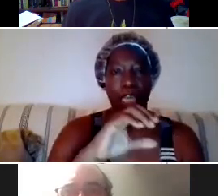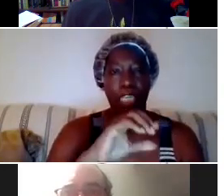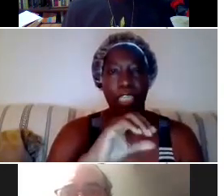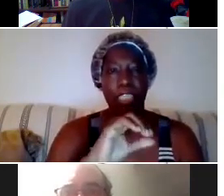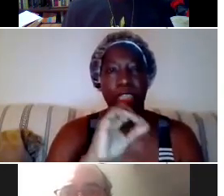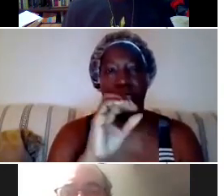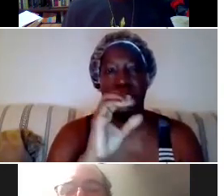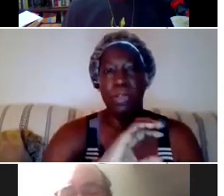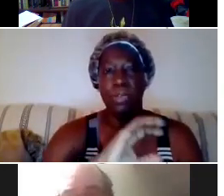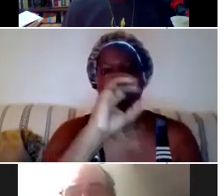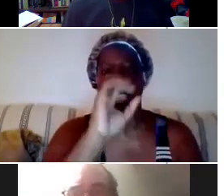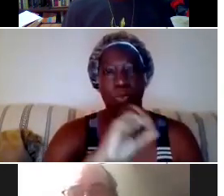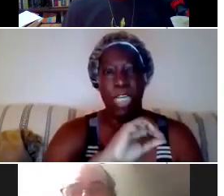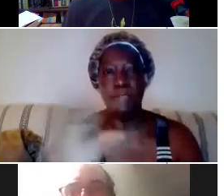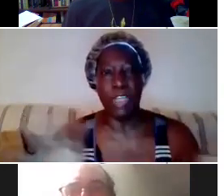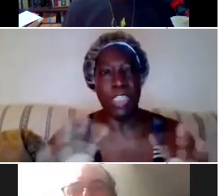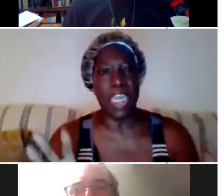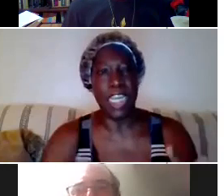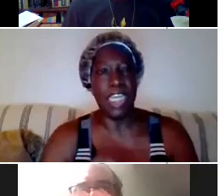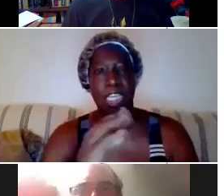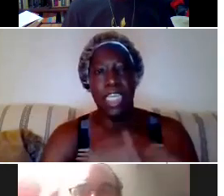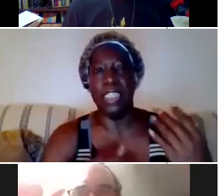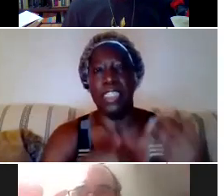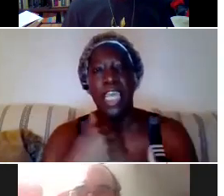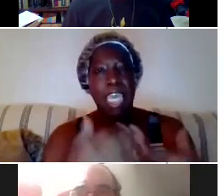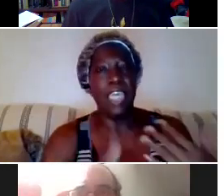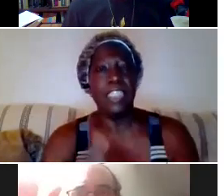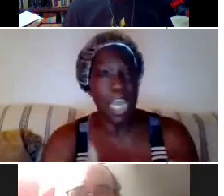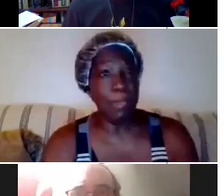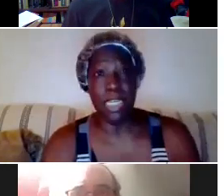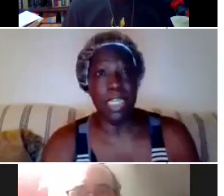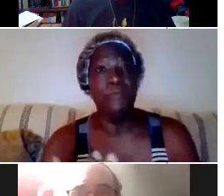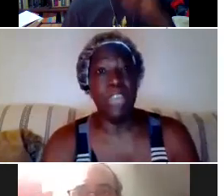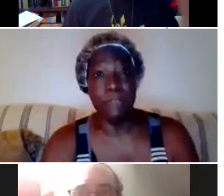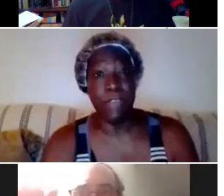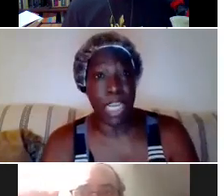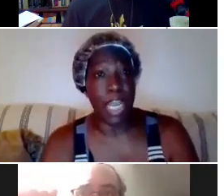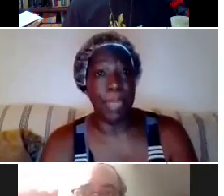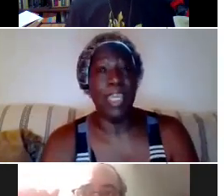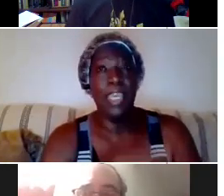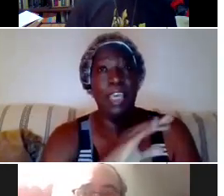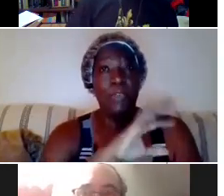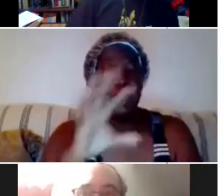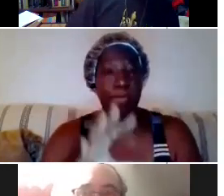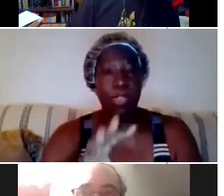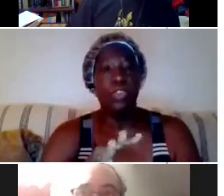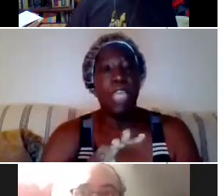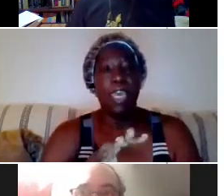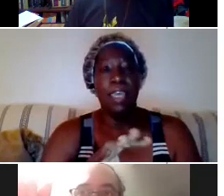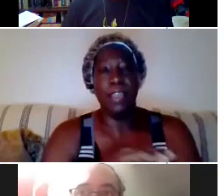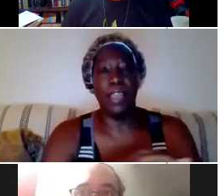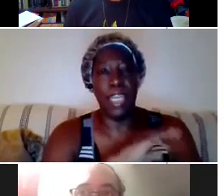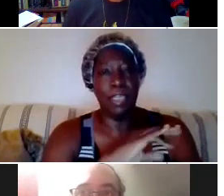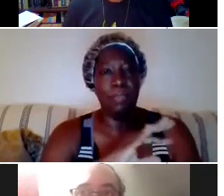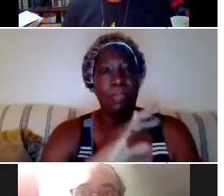eye. So whenever you're signing, it's common. It's very, very common for people to do